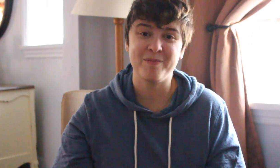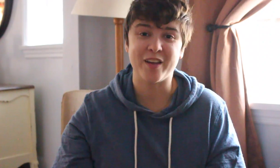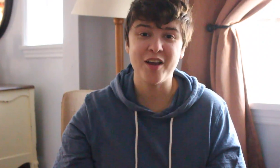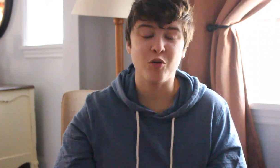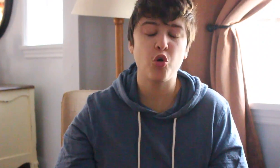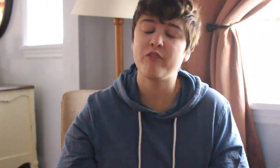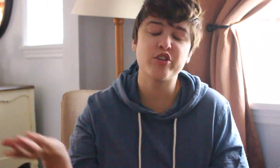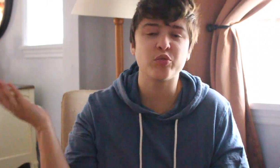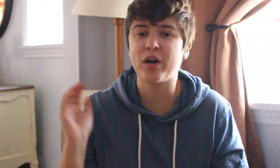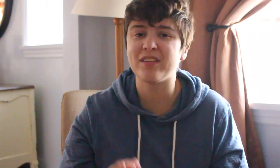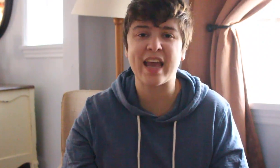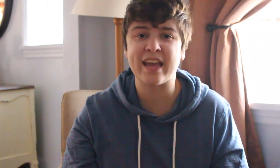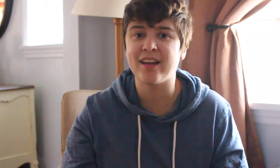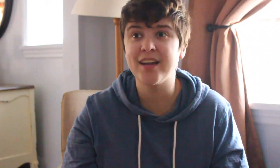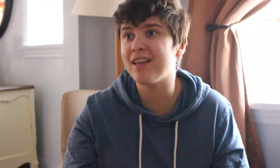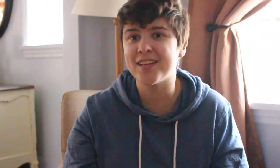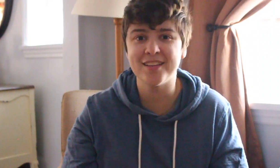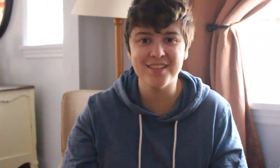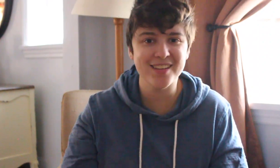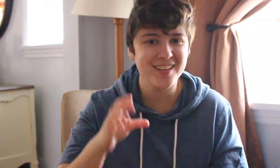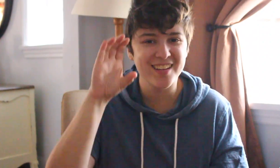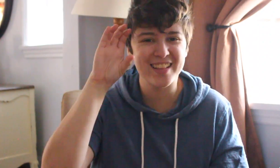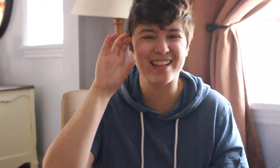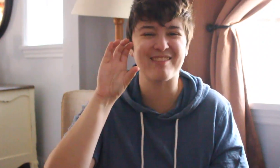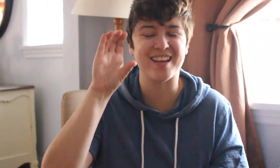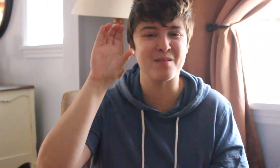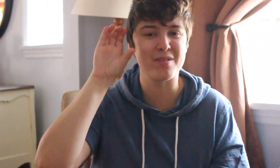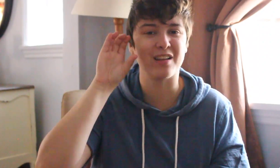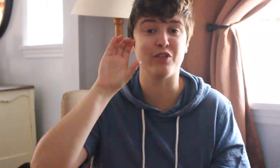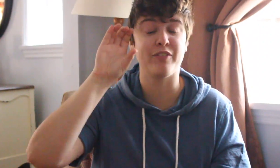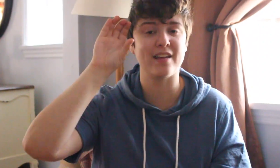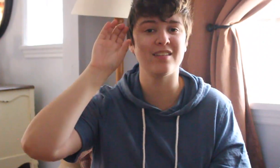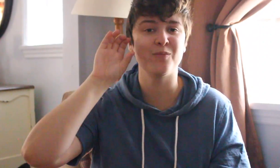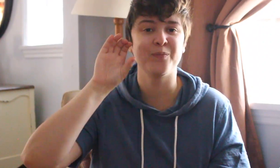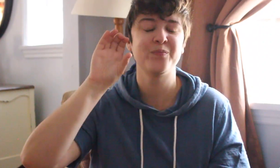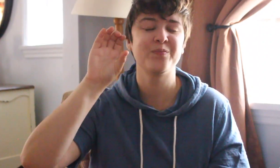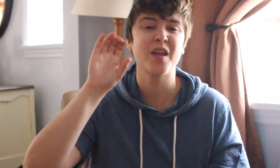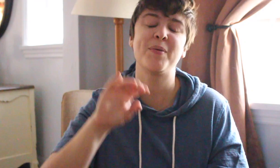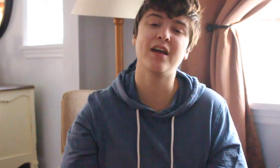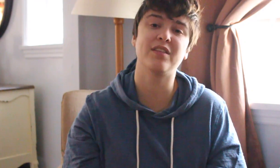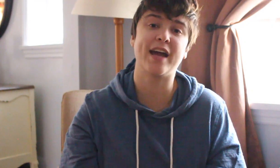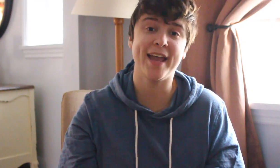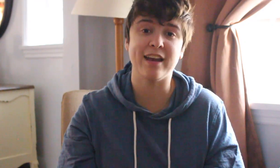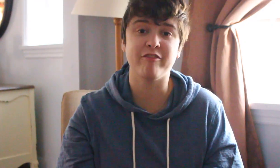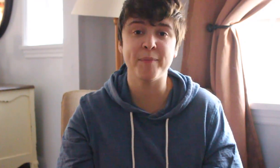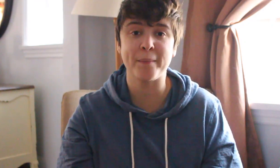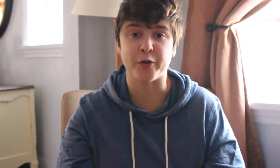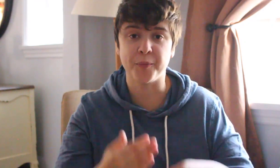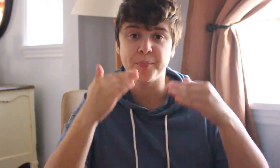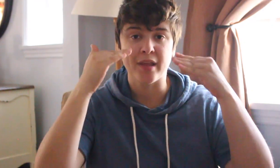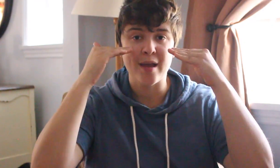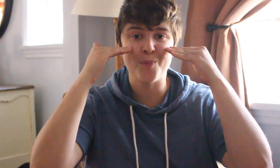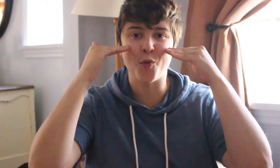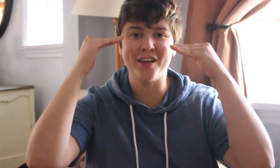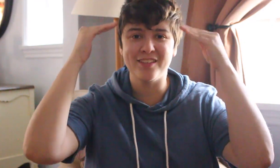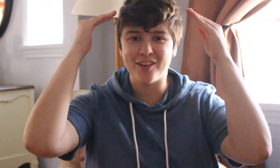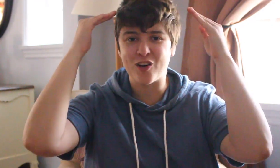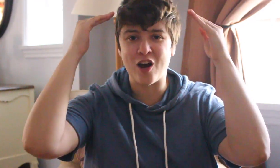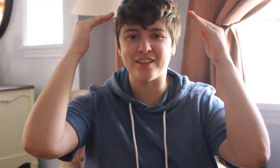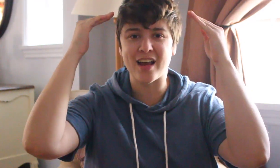There you go. Or if you just want to say cousins that's right in the middle of your face. Because again remember boys are on